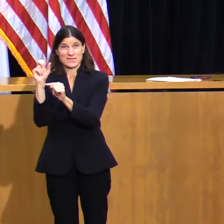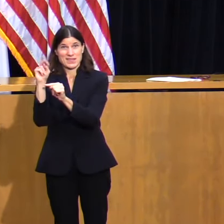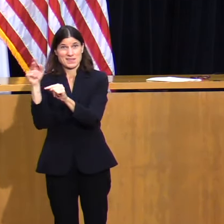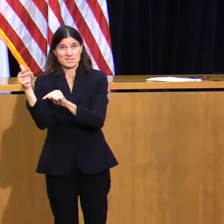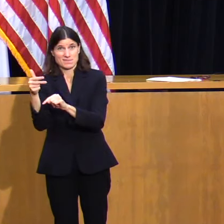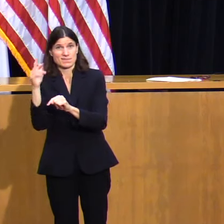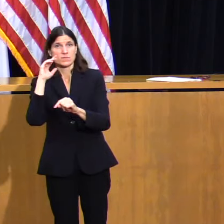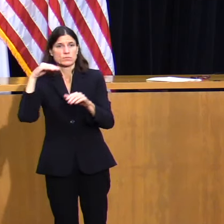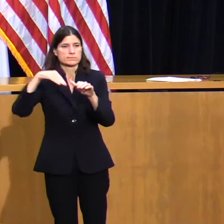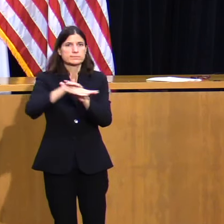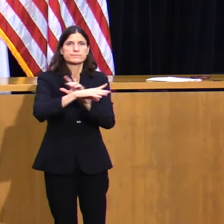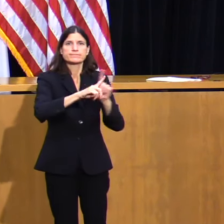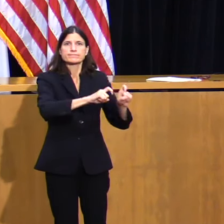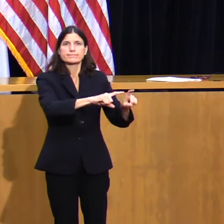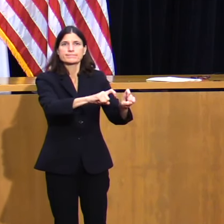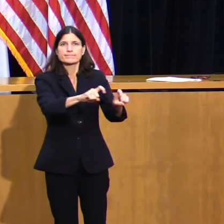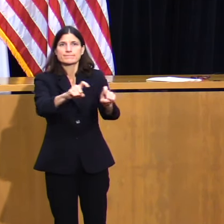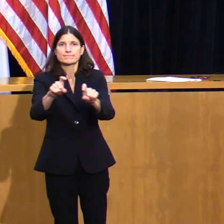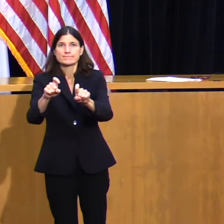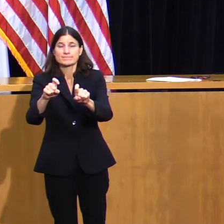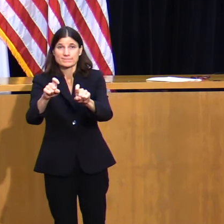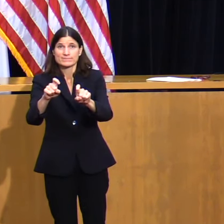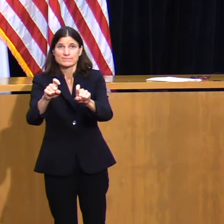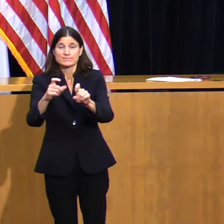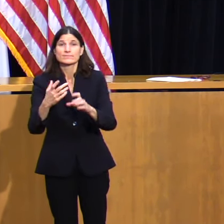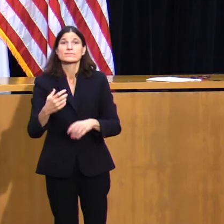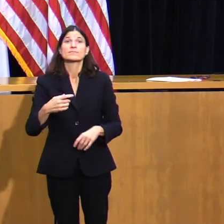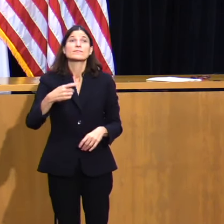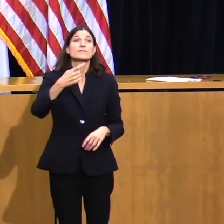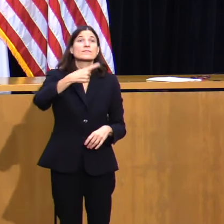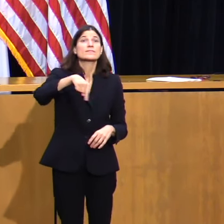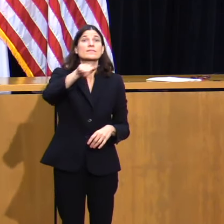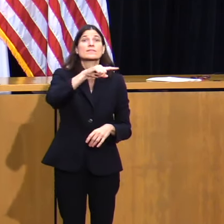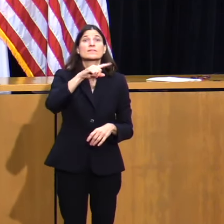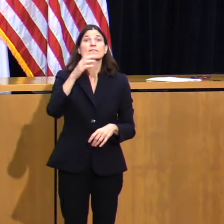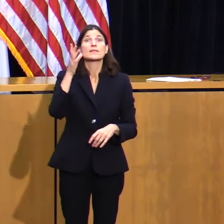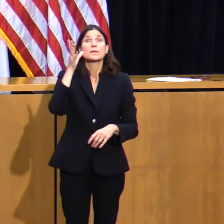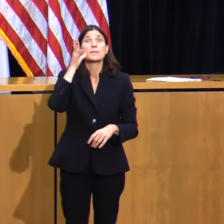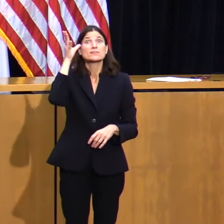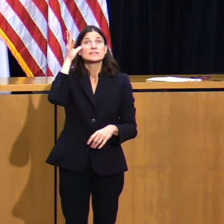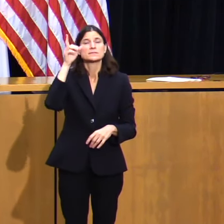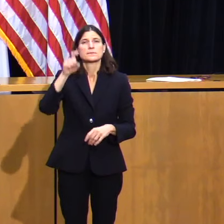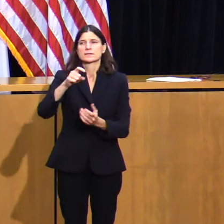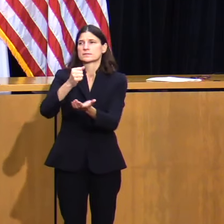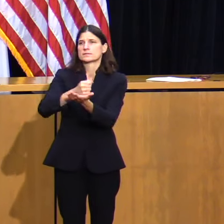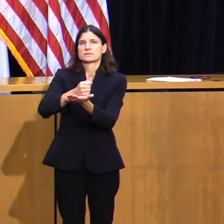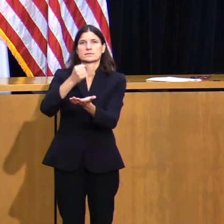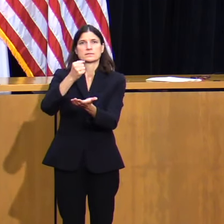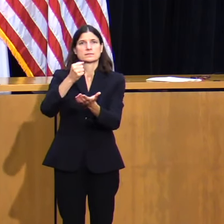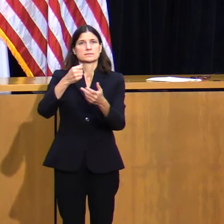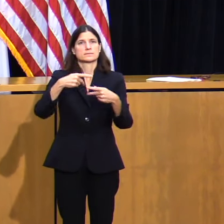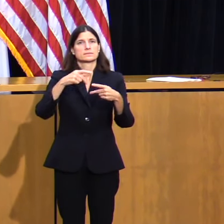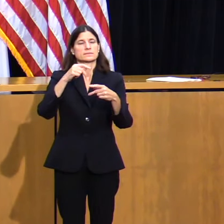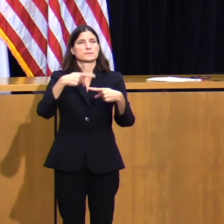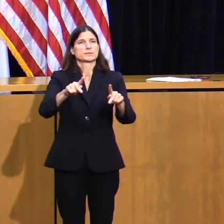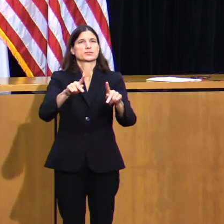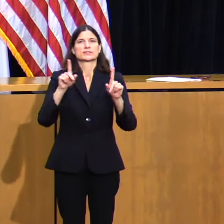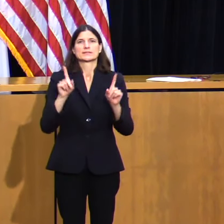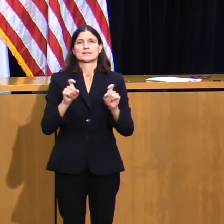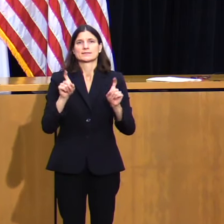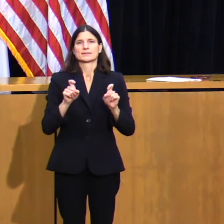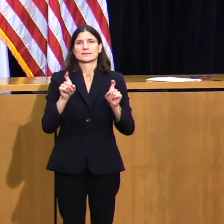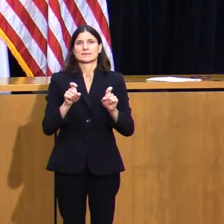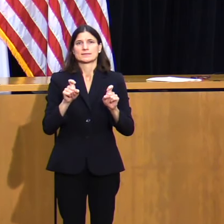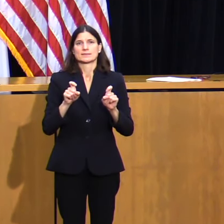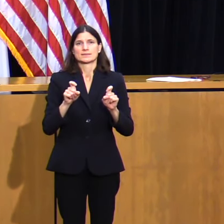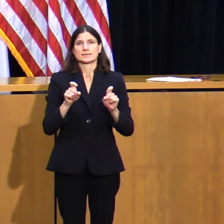parents would have to agree, right? You have to have written consent of parents, but we'd make it available for schools to have testing done. We